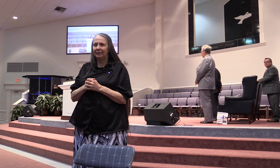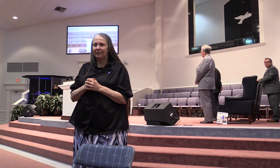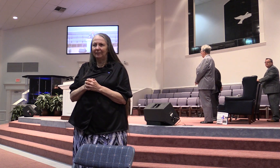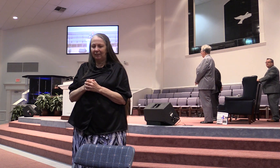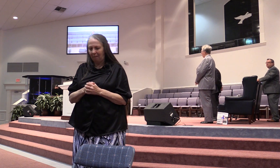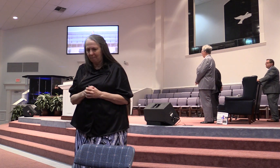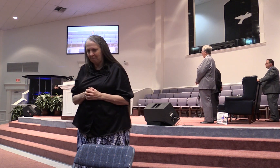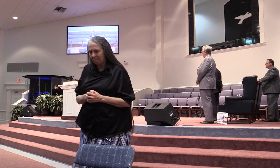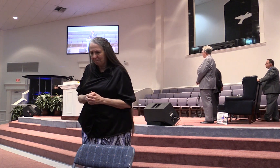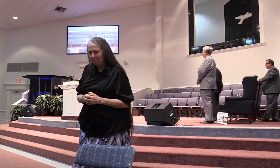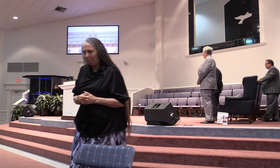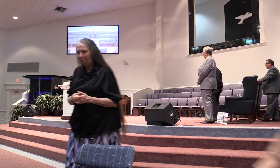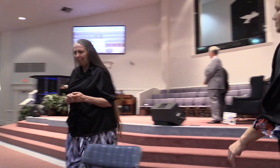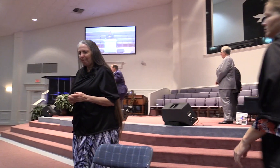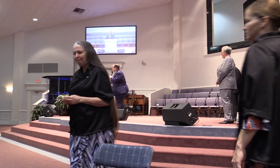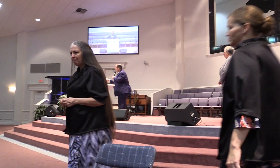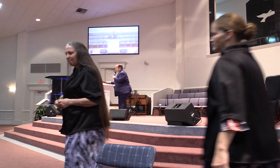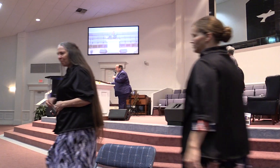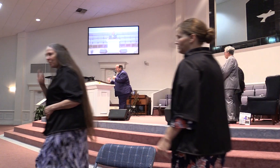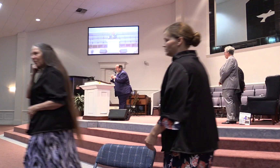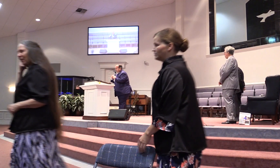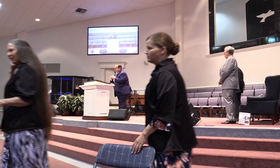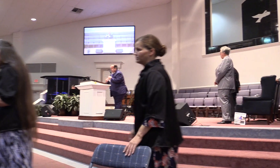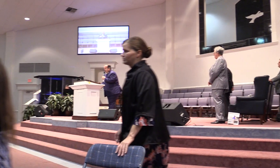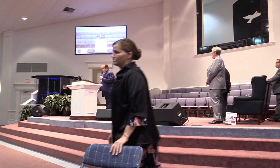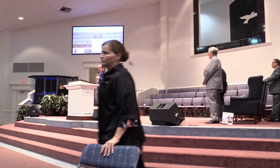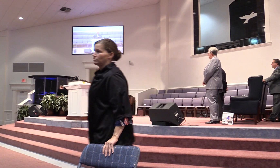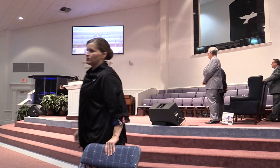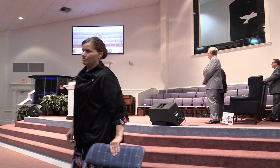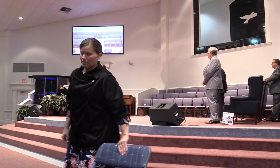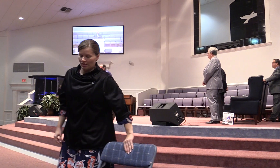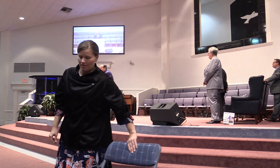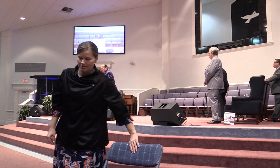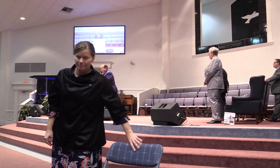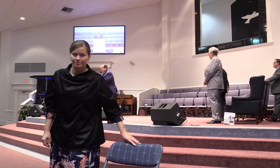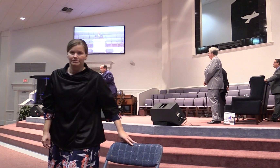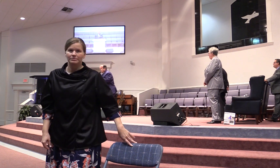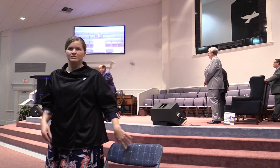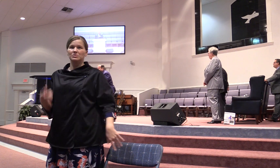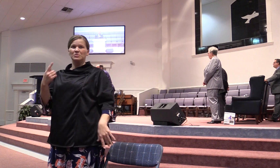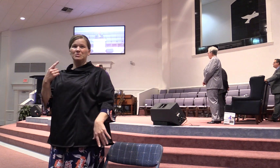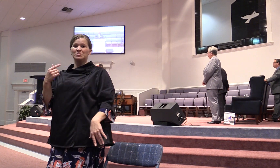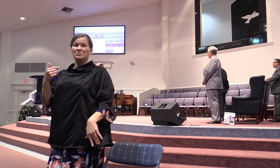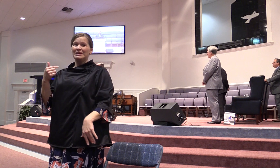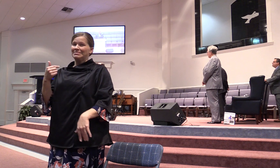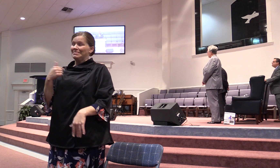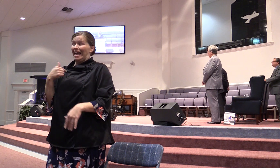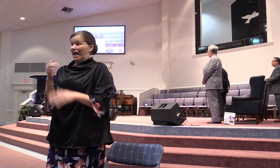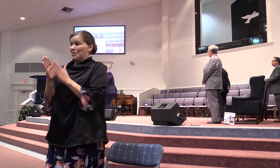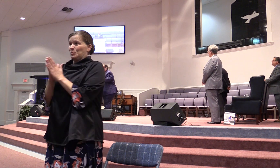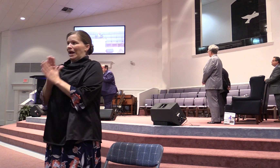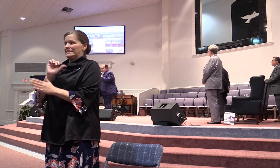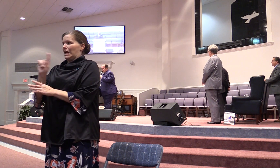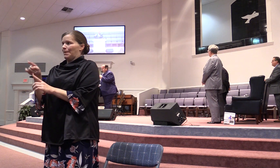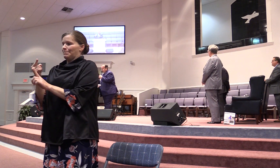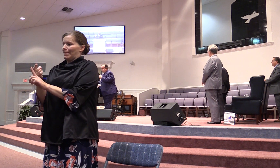violate the 10th commandment. When I look at that extra and view it as mine. When I pray, it's not all about me. When